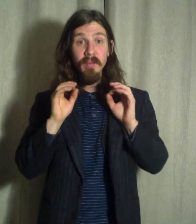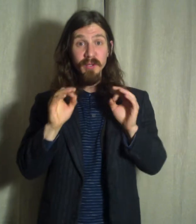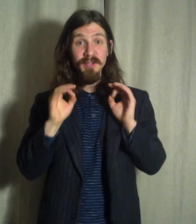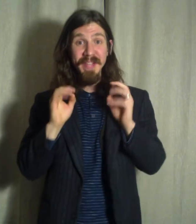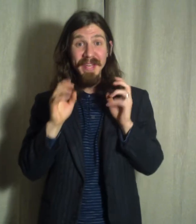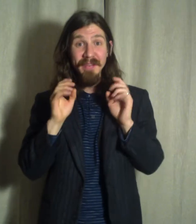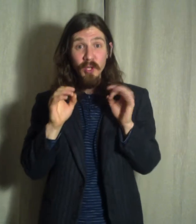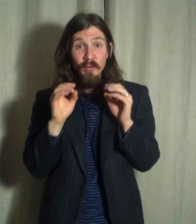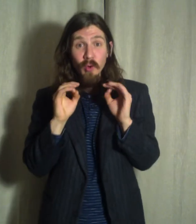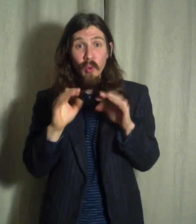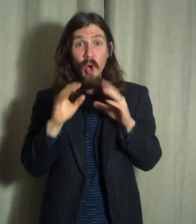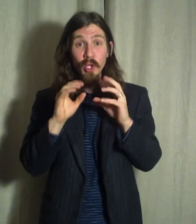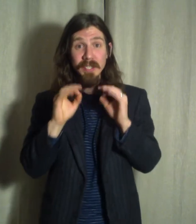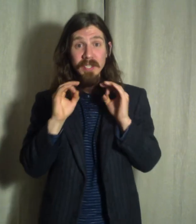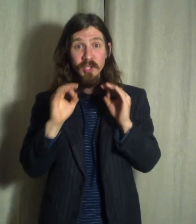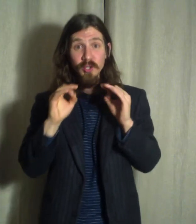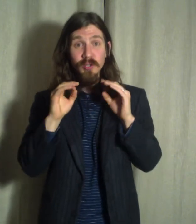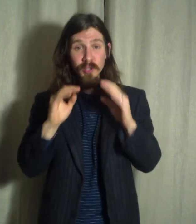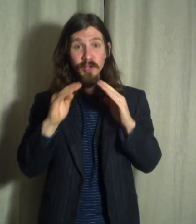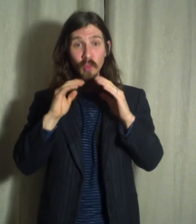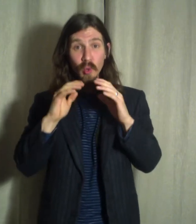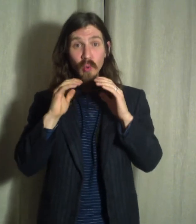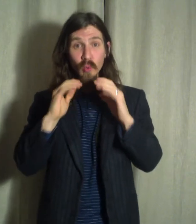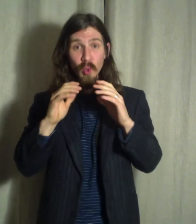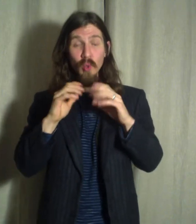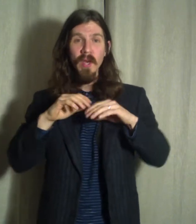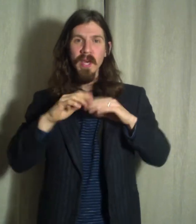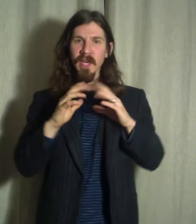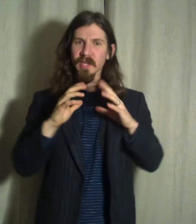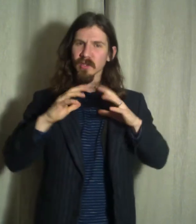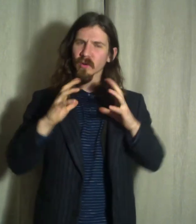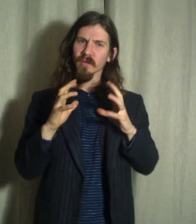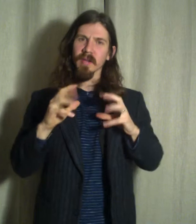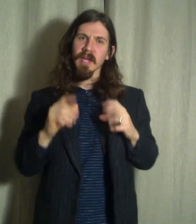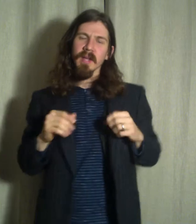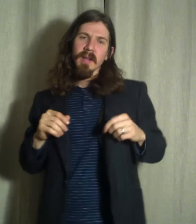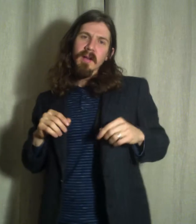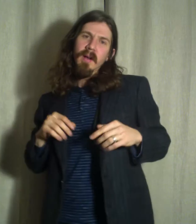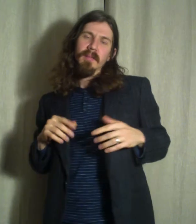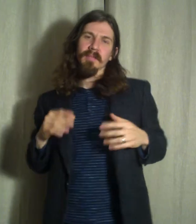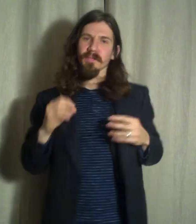could have a different quality, zert, zert, woo, woo. It's sort of